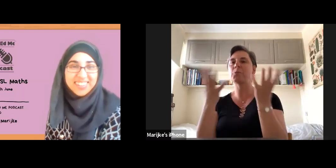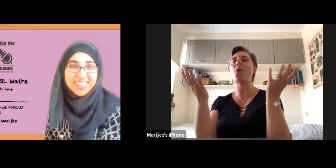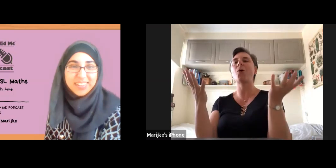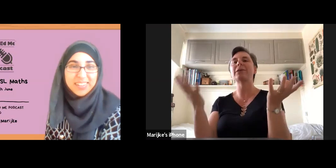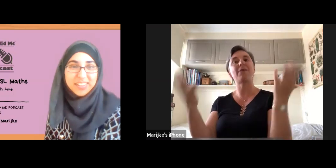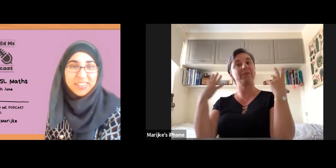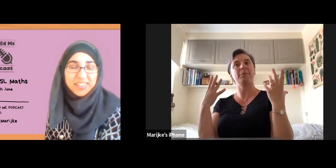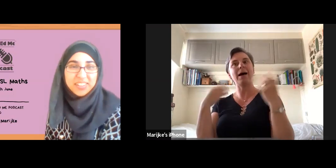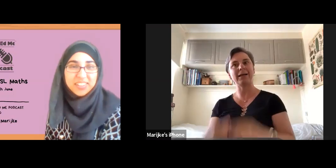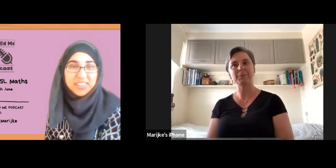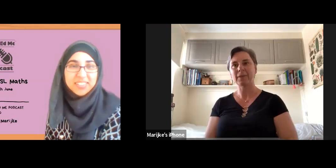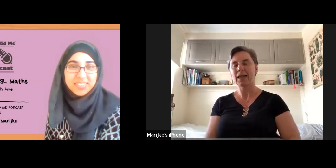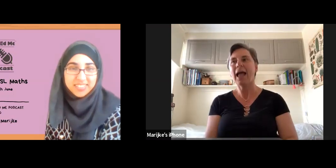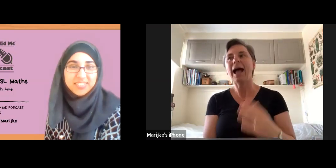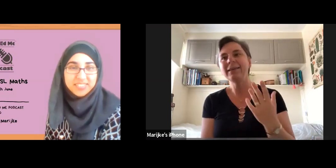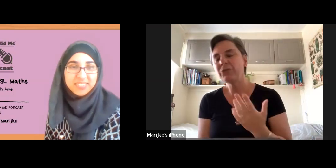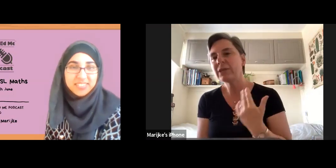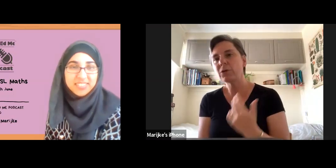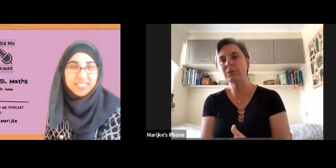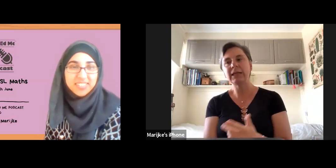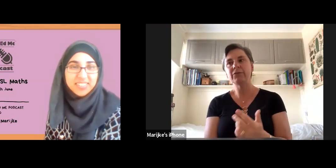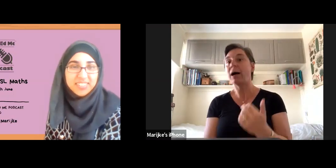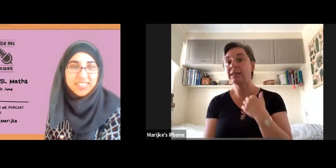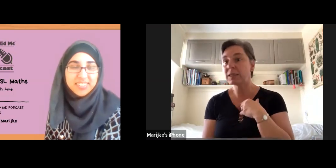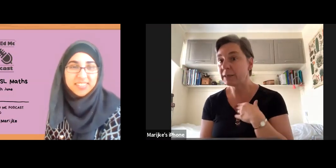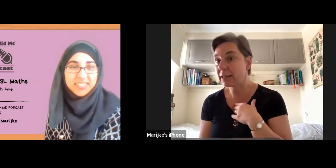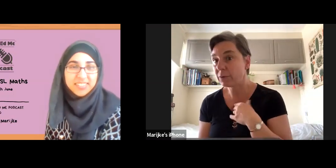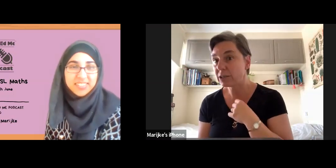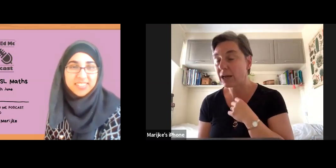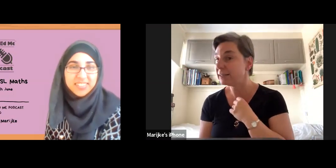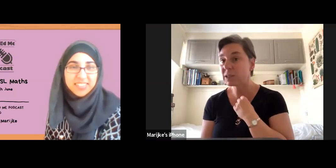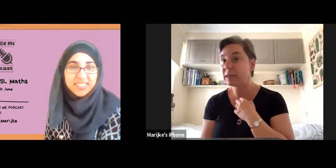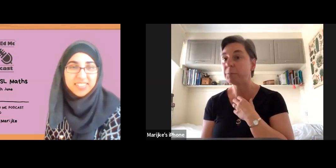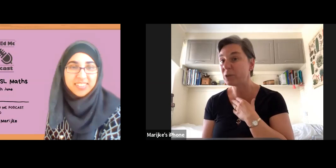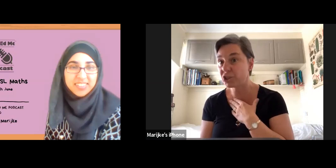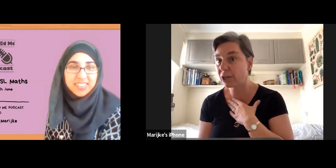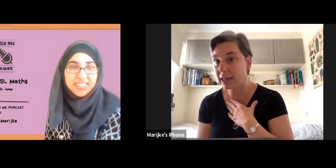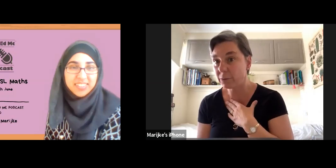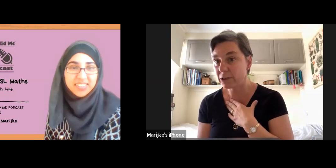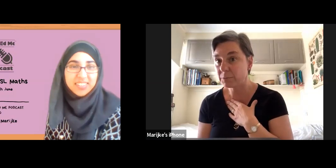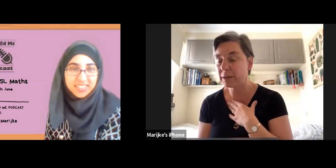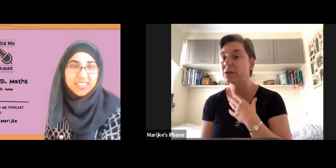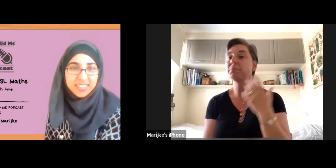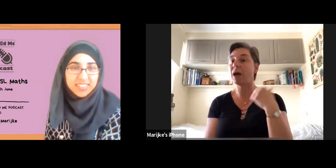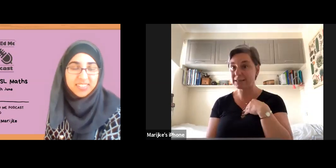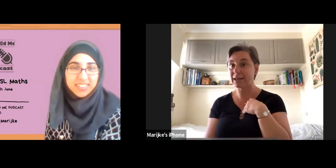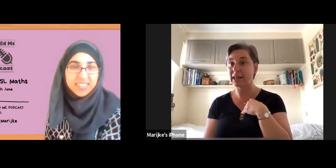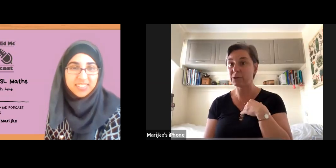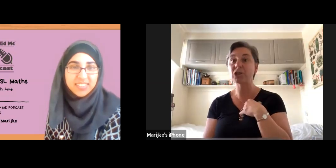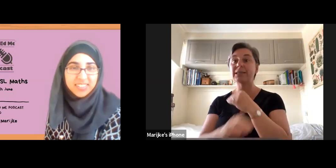brought everything back. And the interesting was as well, even though I didn't speak the language, I didn't speak British Sign Language, because my sign language is a